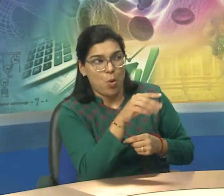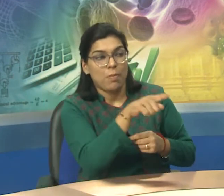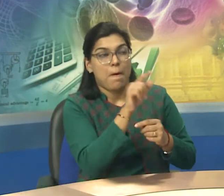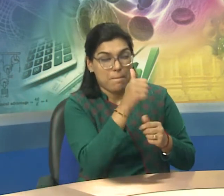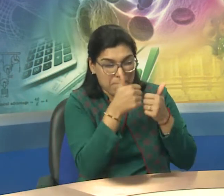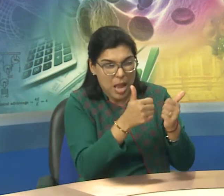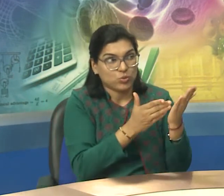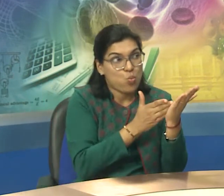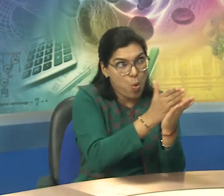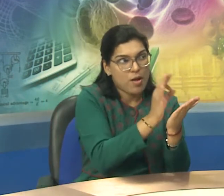technology